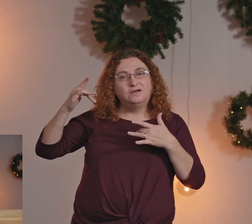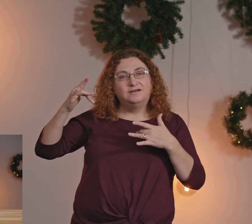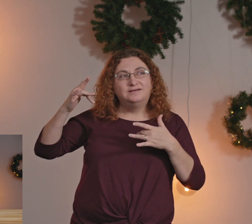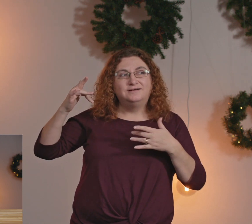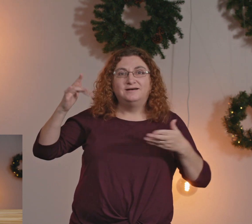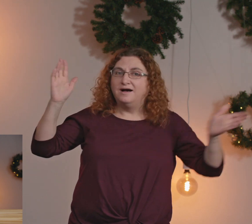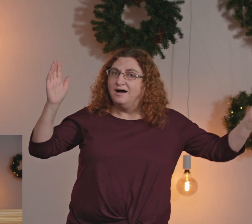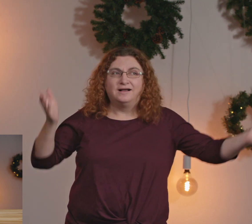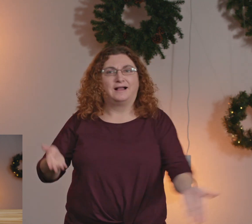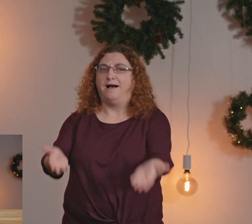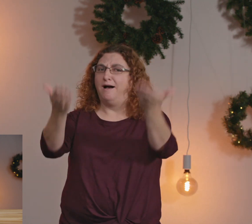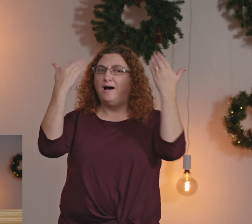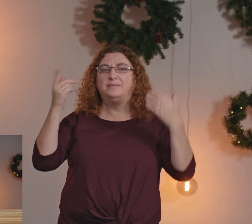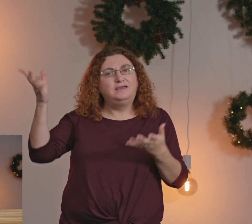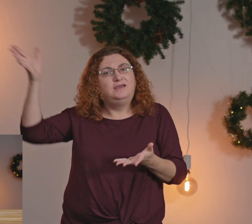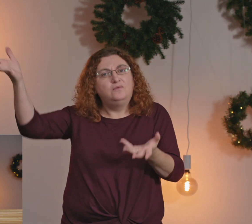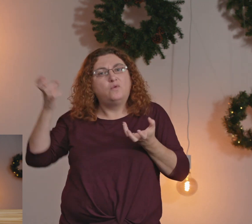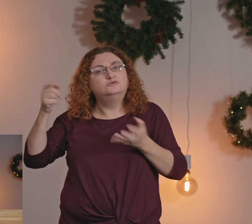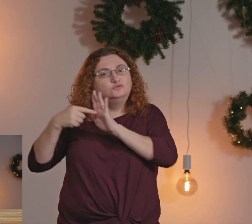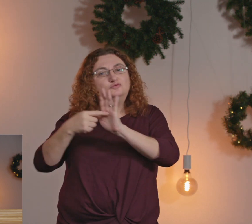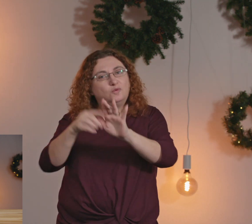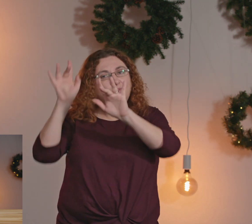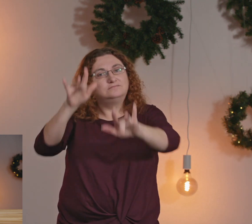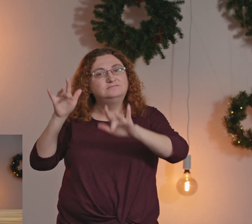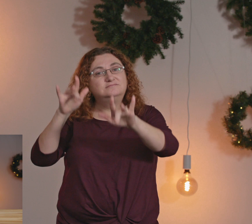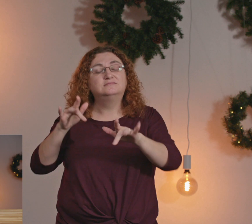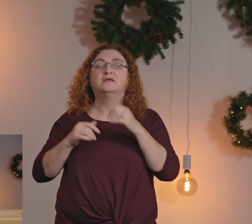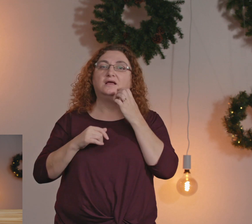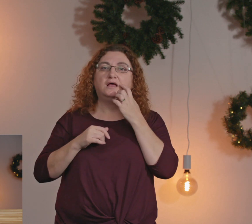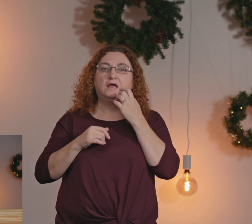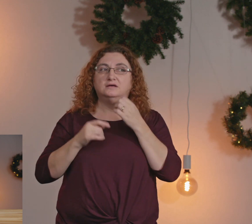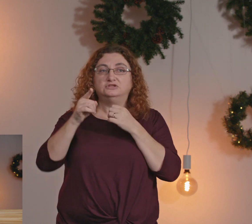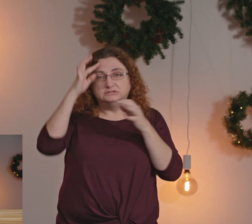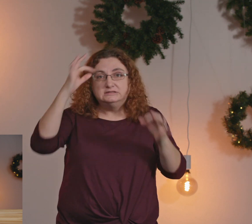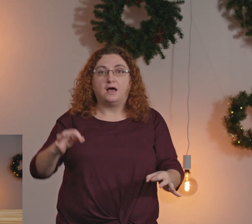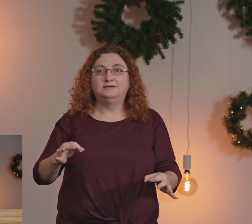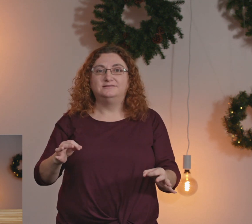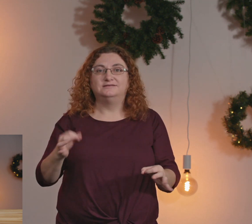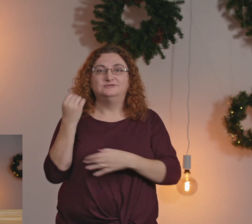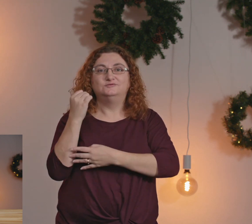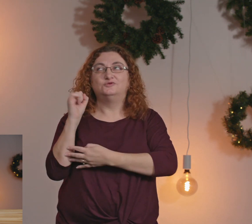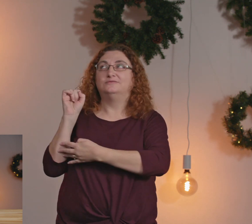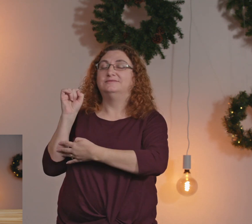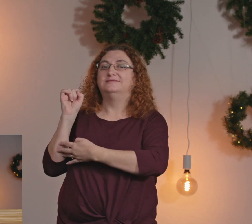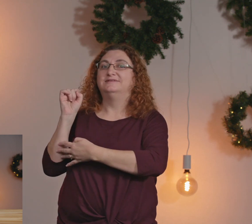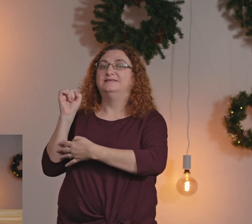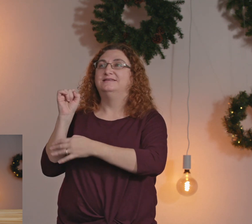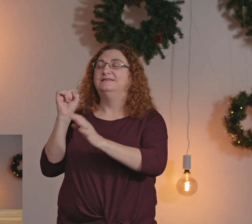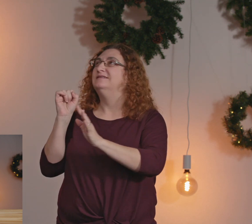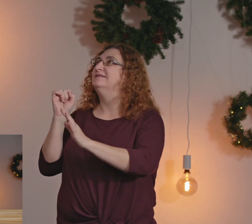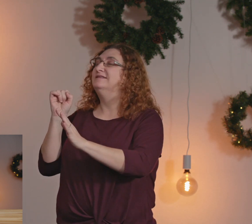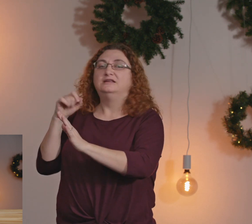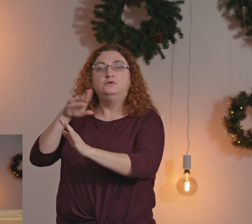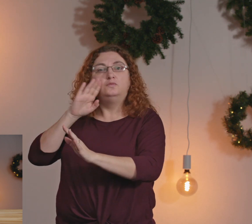wants to show compassion. He's inclined toward it. So just to make a move, just make a little turn, and you will